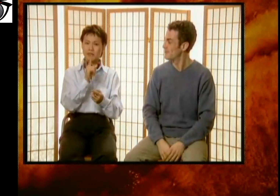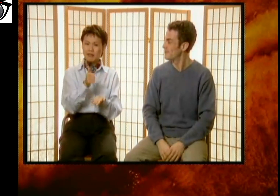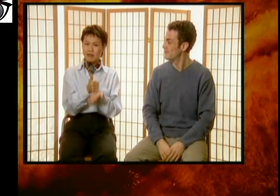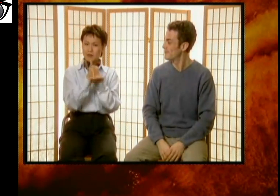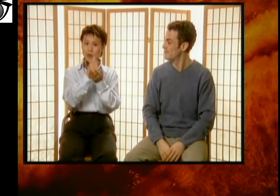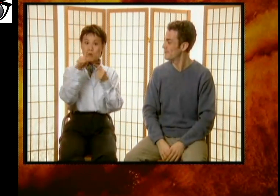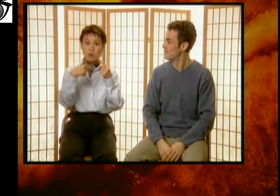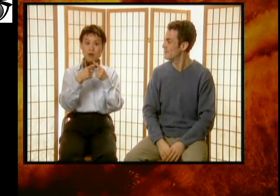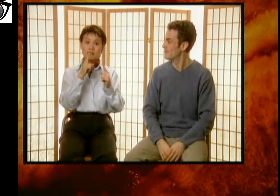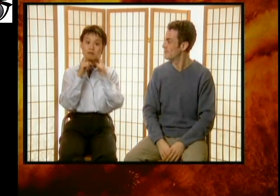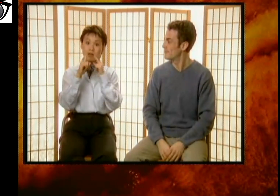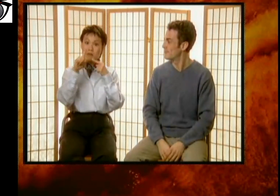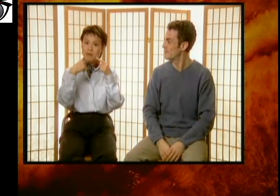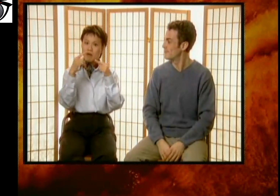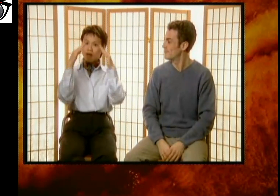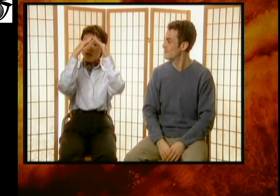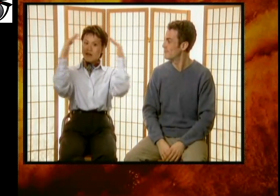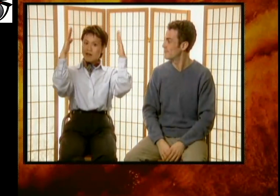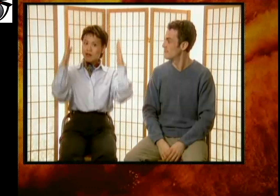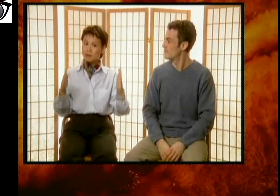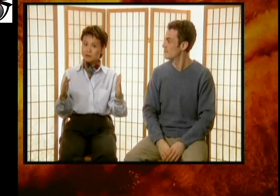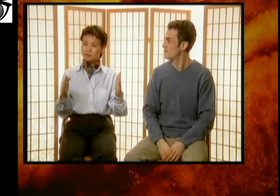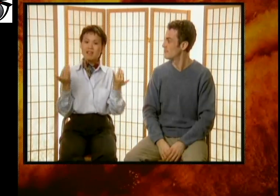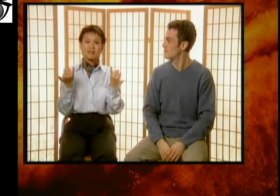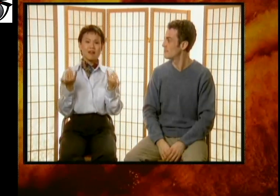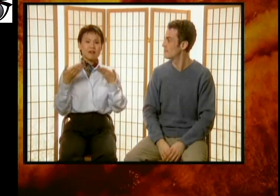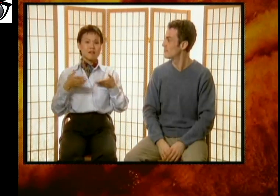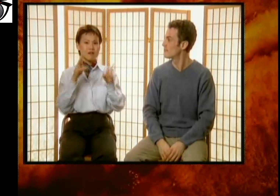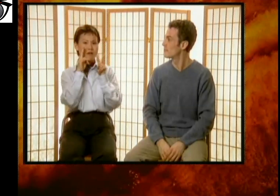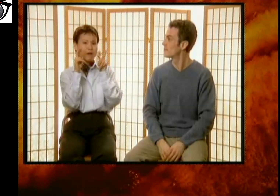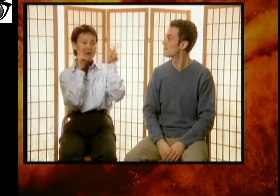Those signs will be helpful when talking about a house.